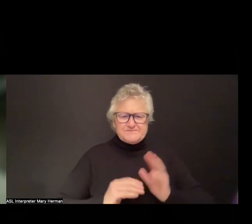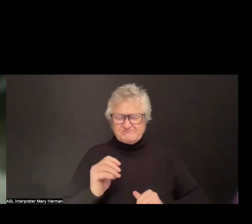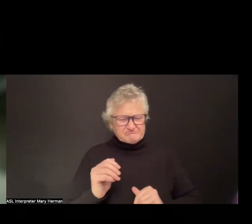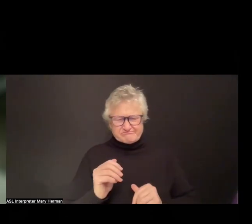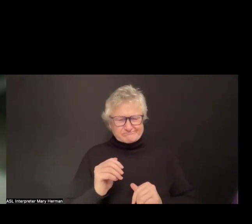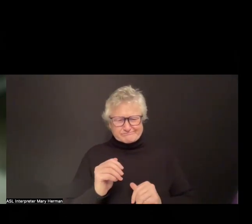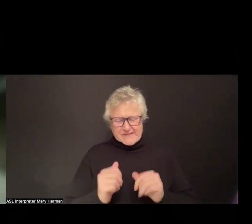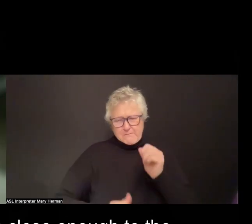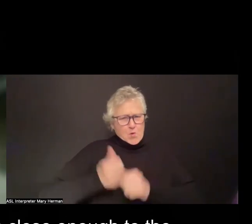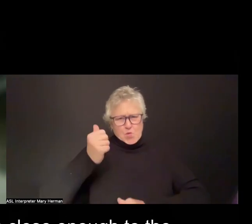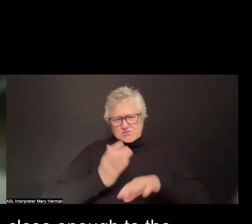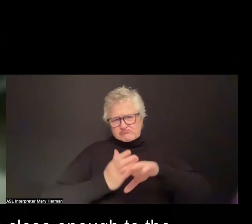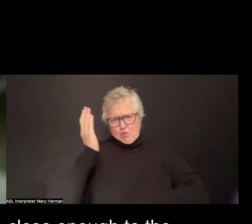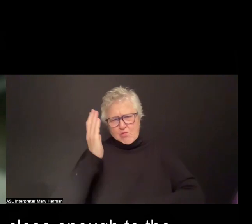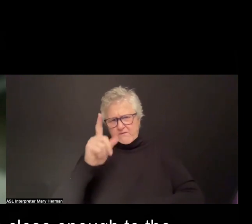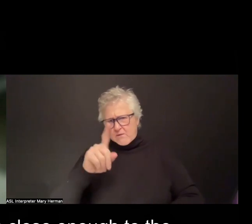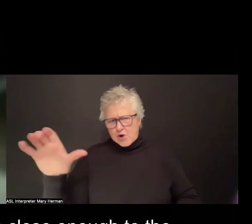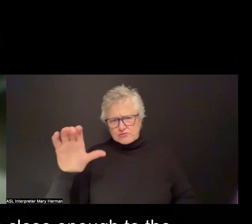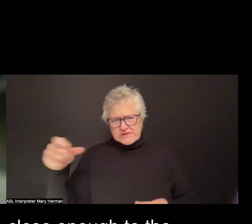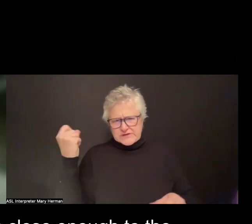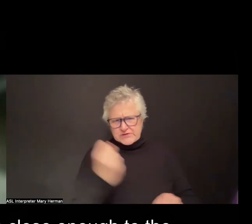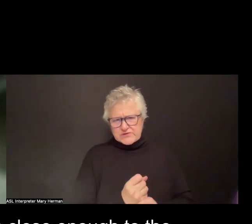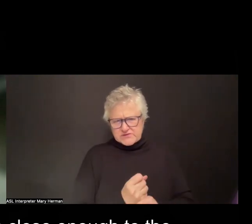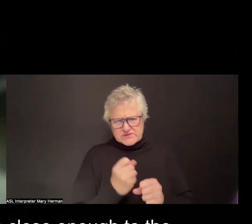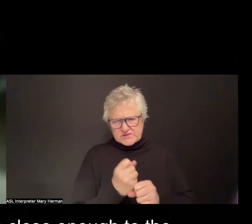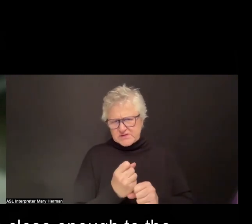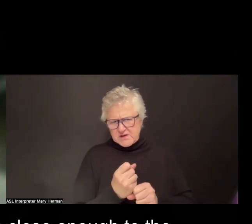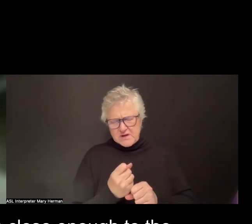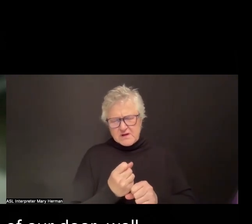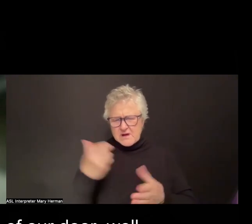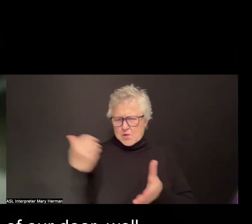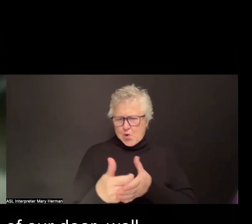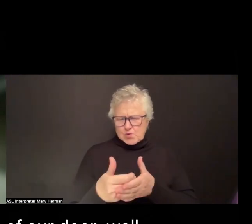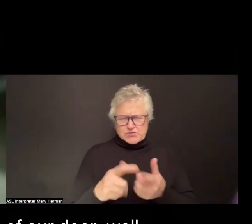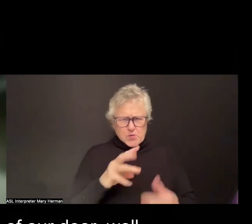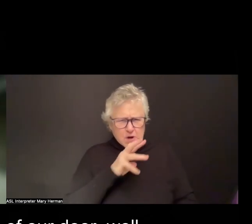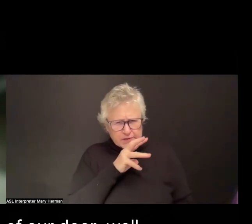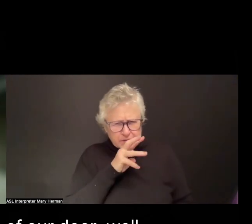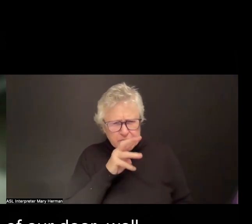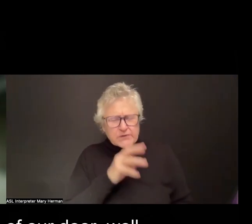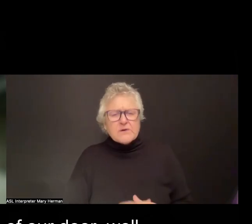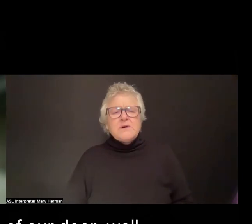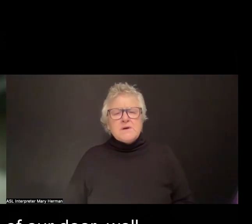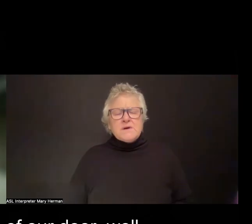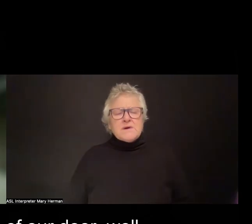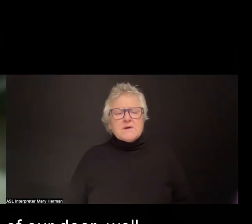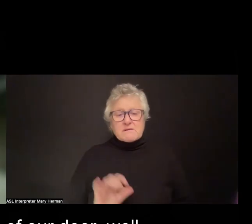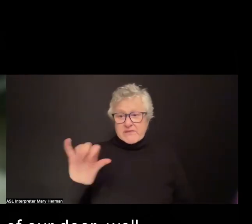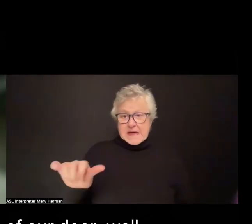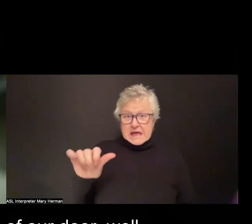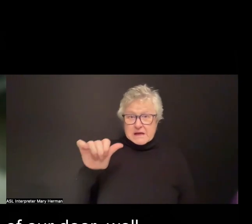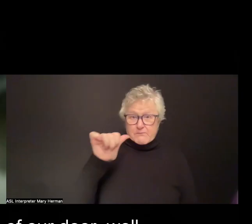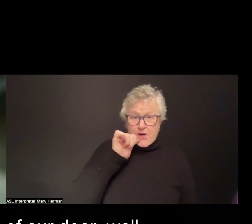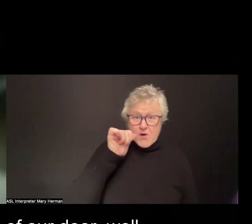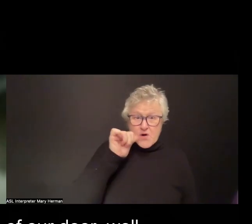Wharf. Ship Tavern stands close enough to the harbor waters that a brig can moor nearly at the lip of our door. Well